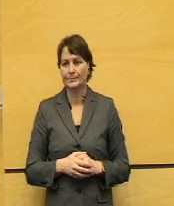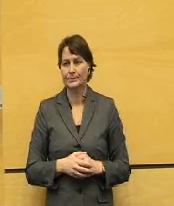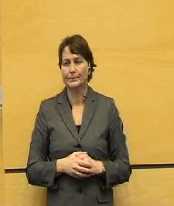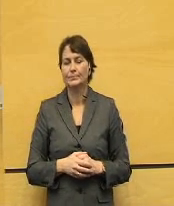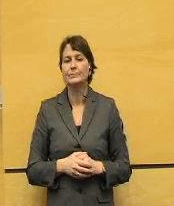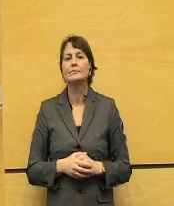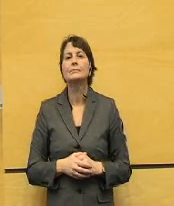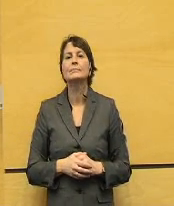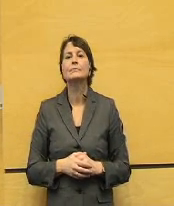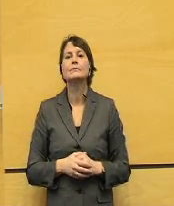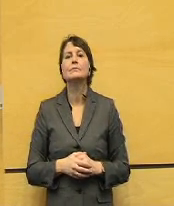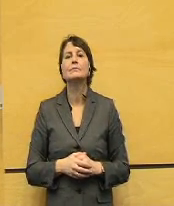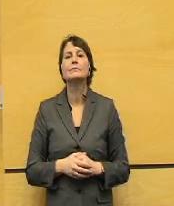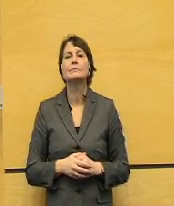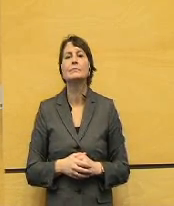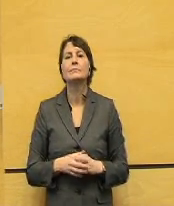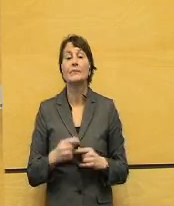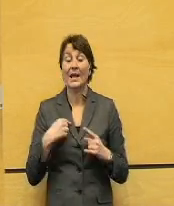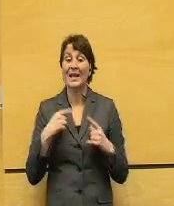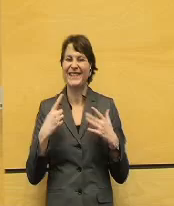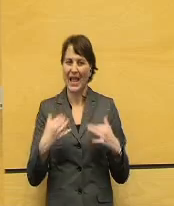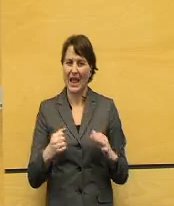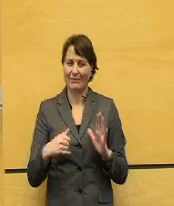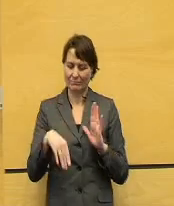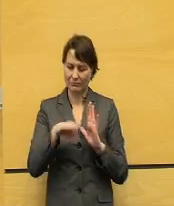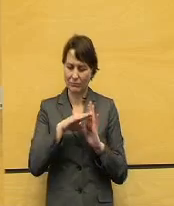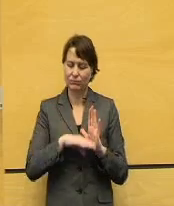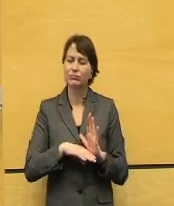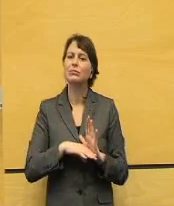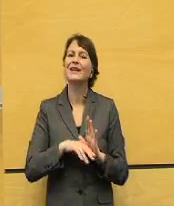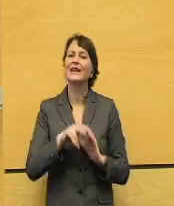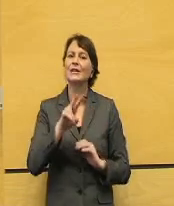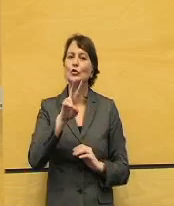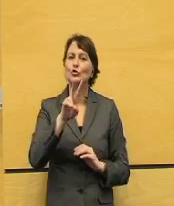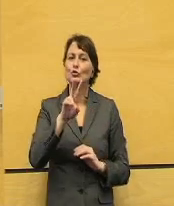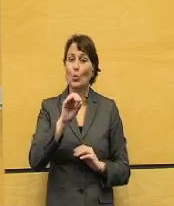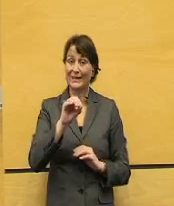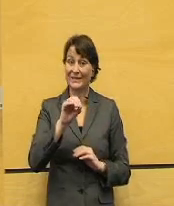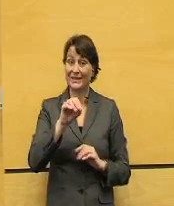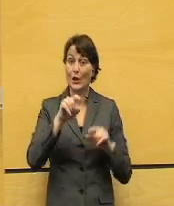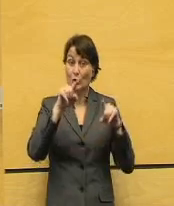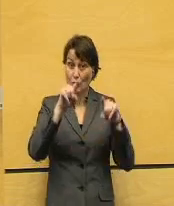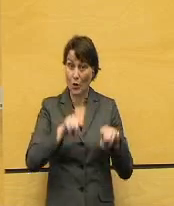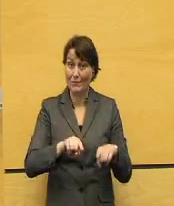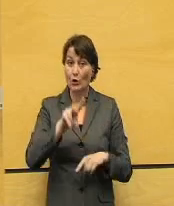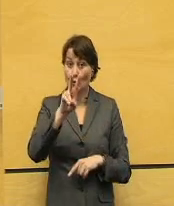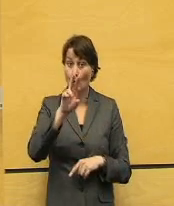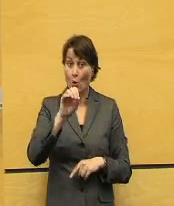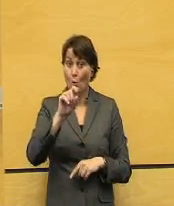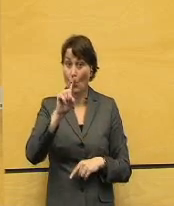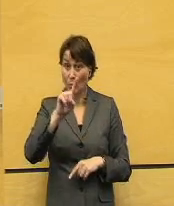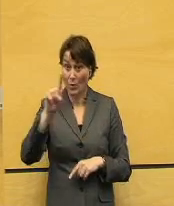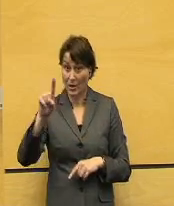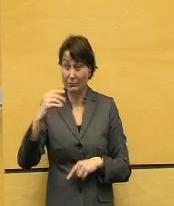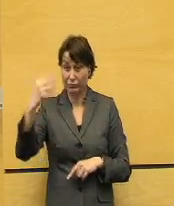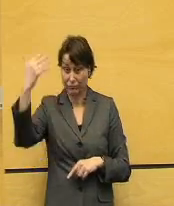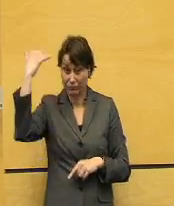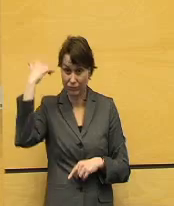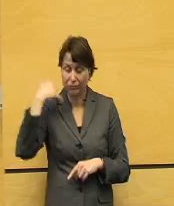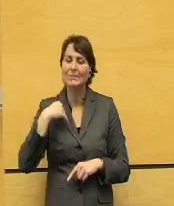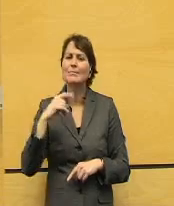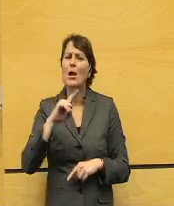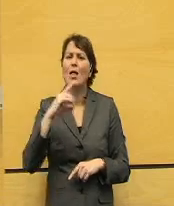And according to the Cabinet Regulation on 20 November 2011, all